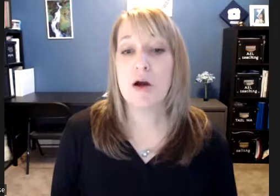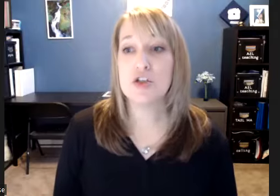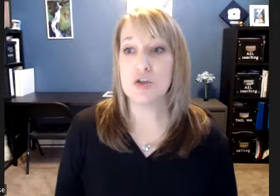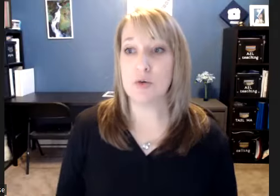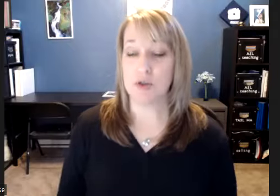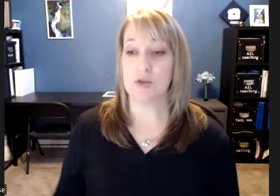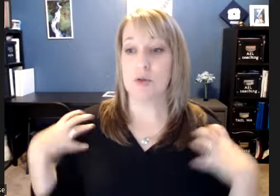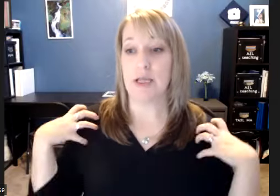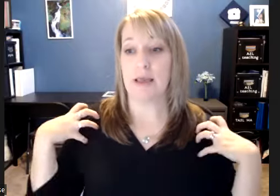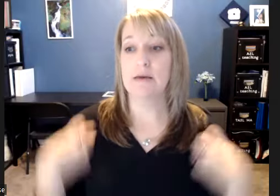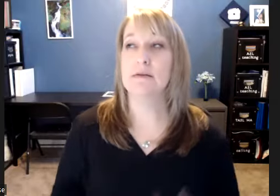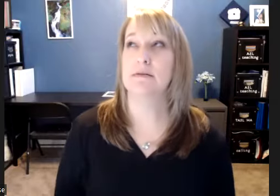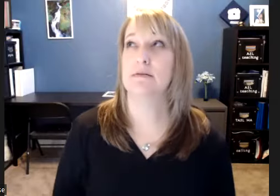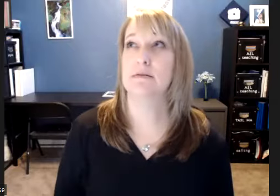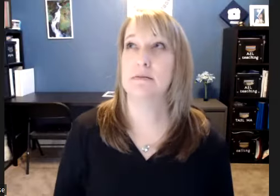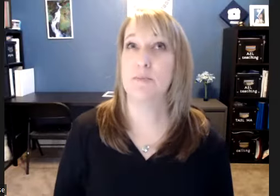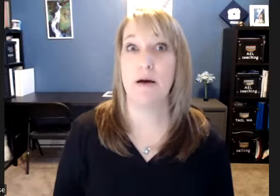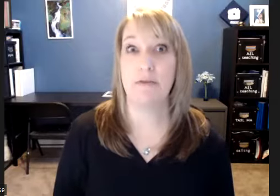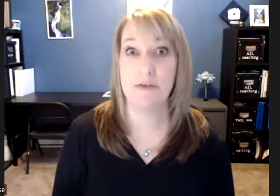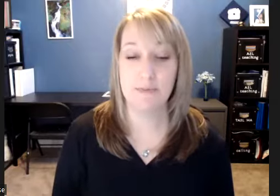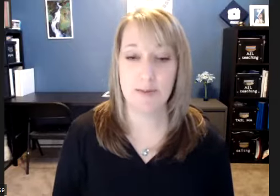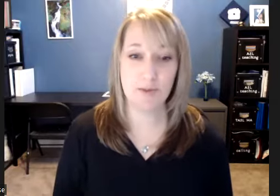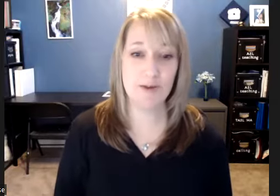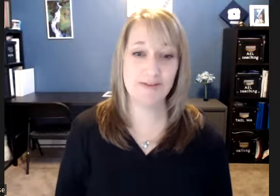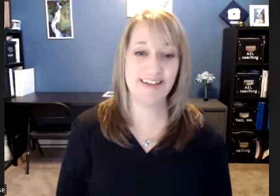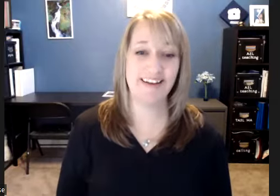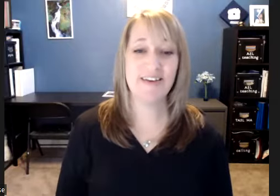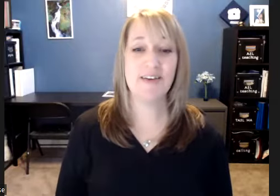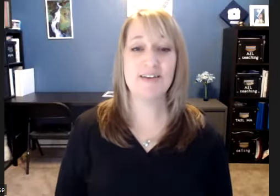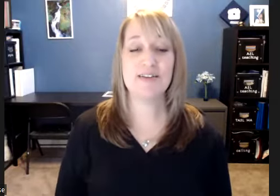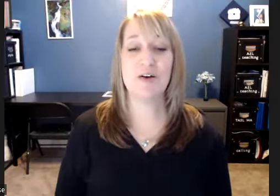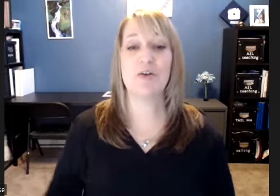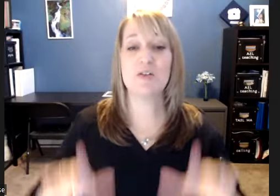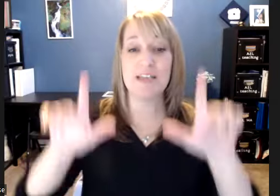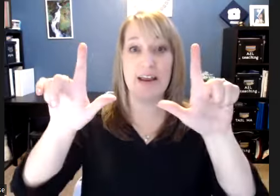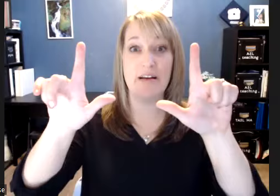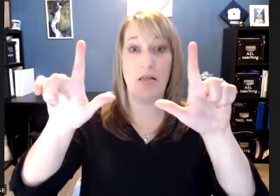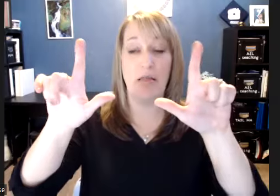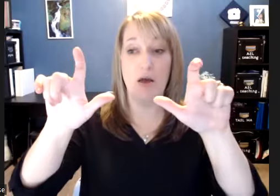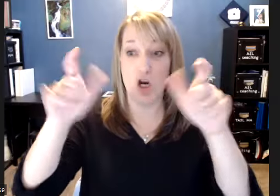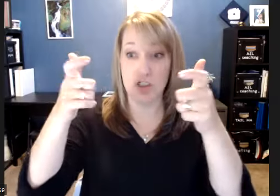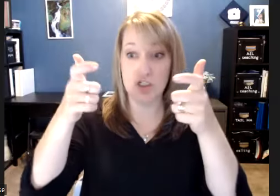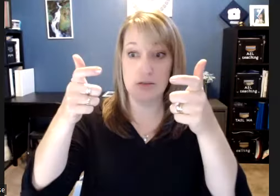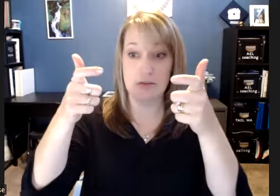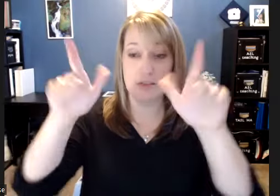Broad shoulders, or like buff, maybe. So you sign large, so